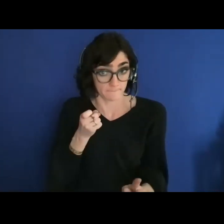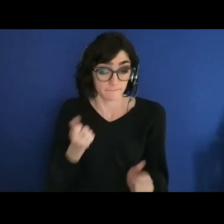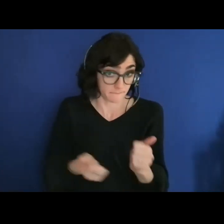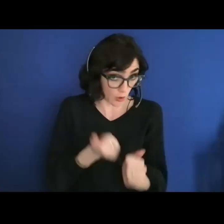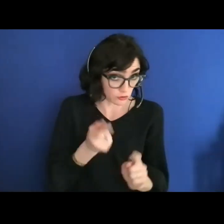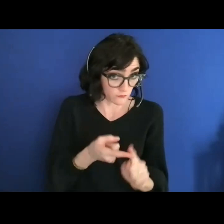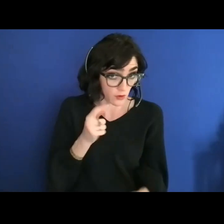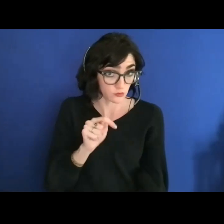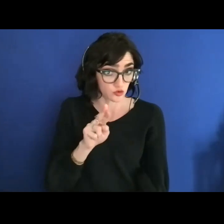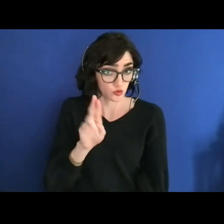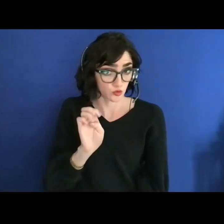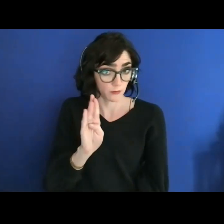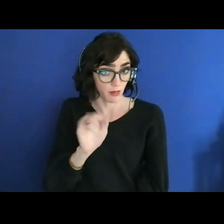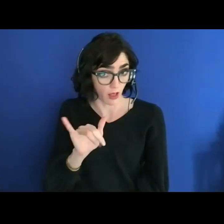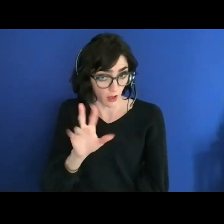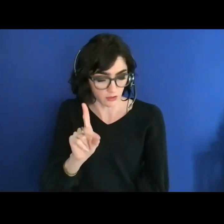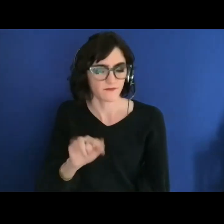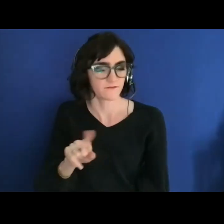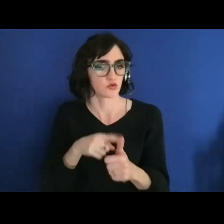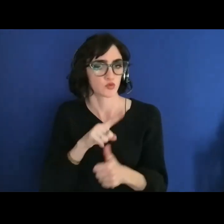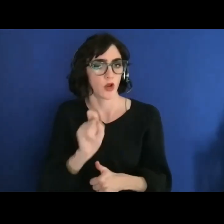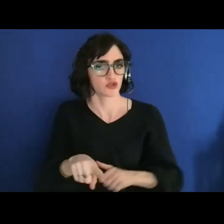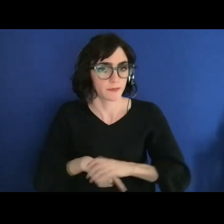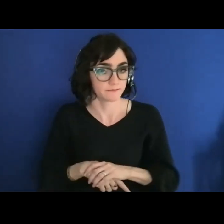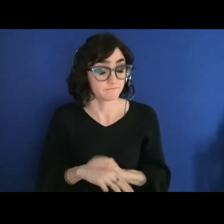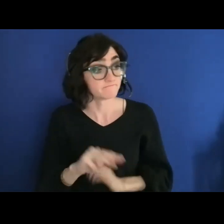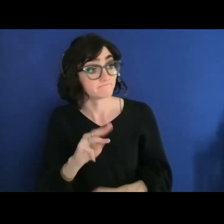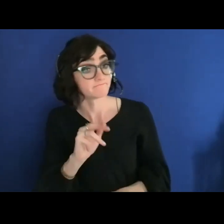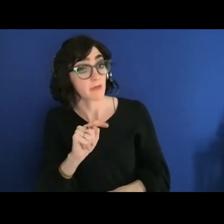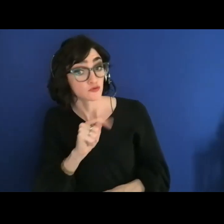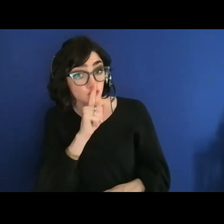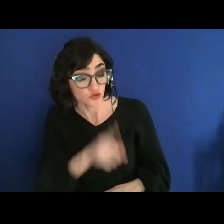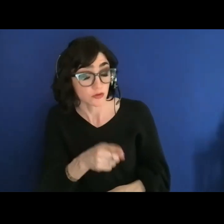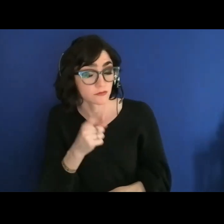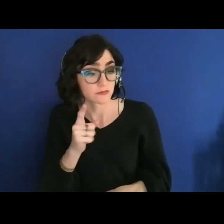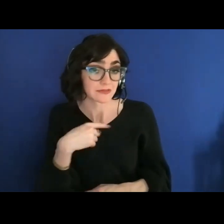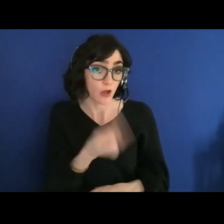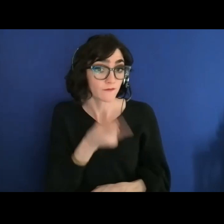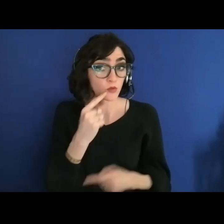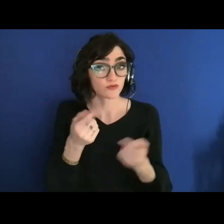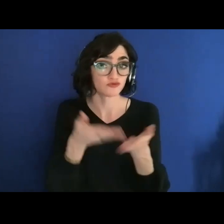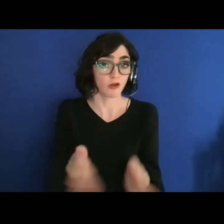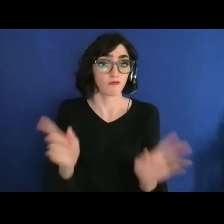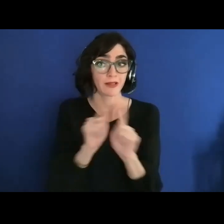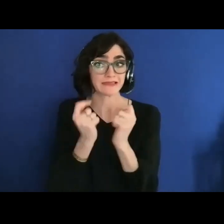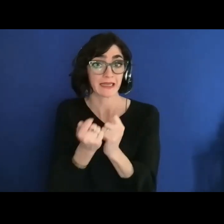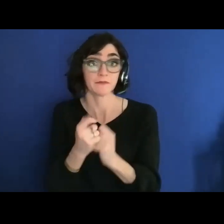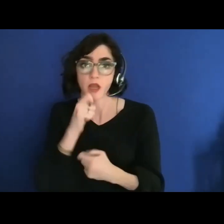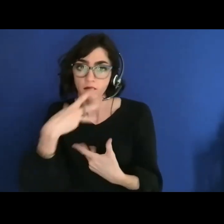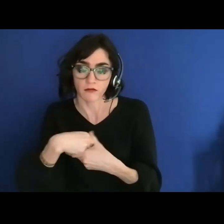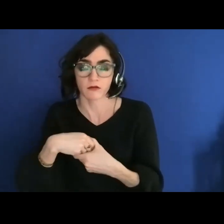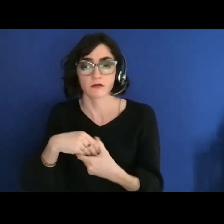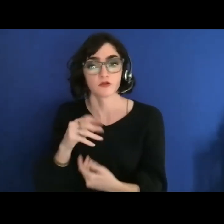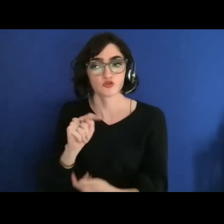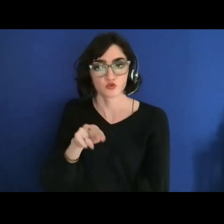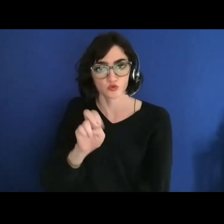Trueblood? So that's the first question. Yeah, I can give you on a generic team, outside of any Trueblood funding,